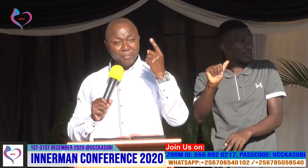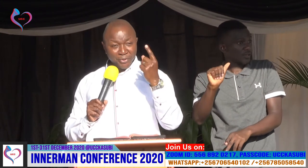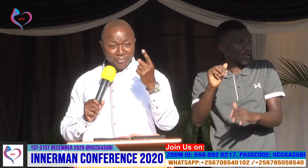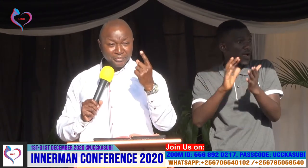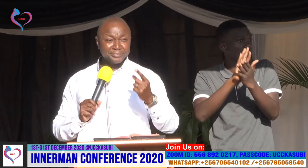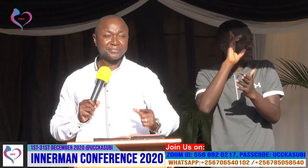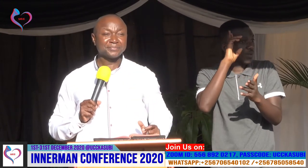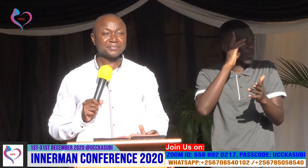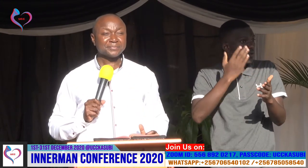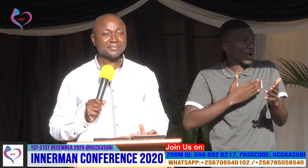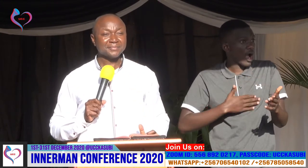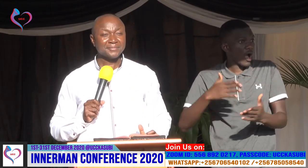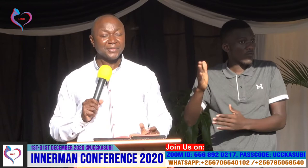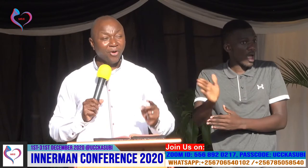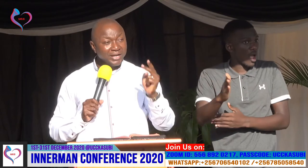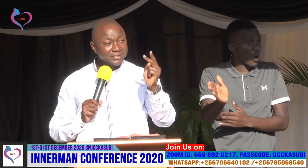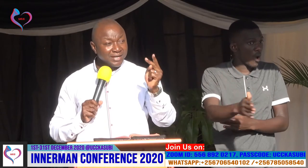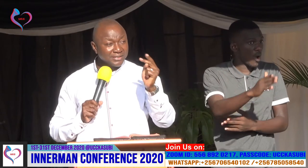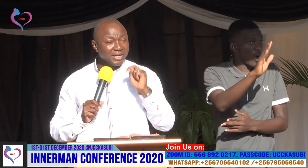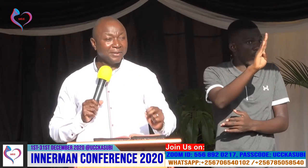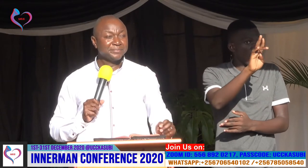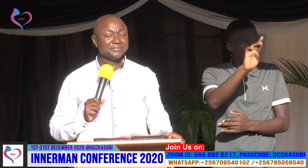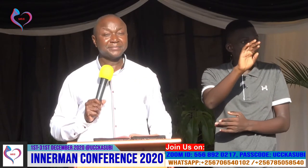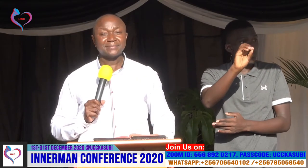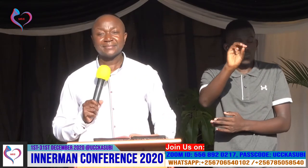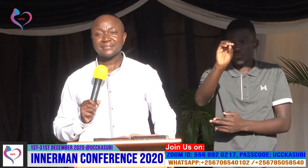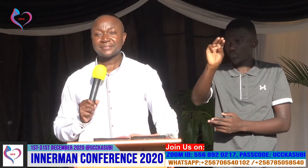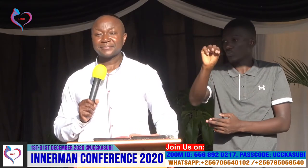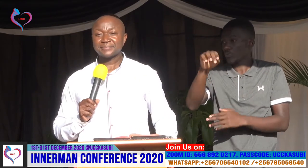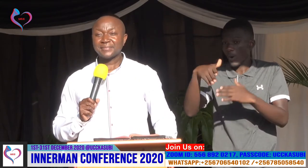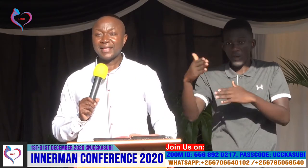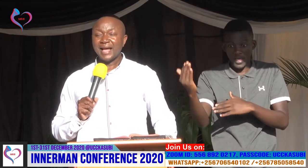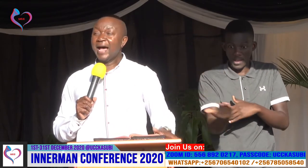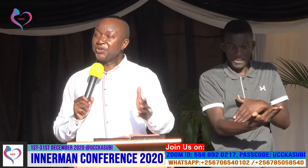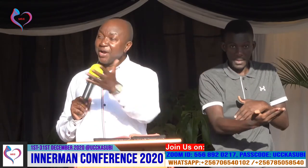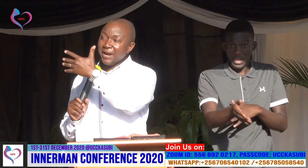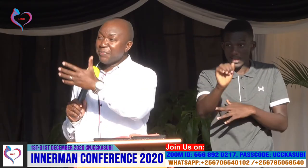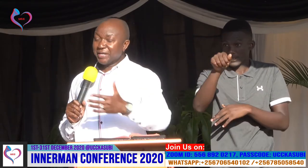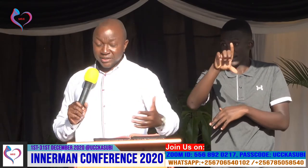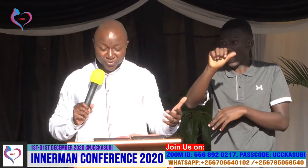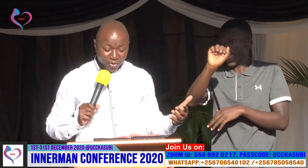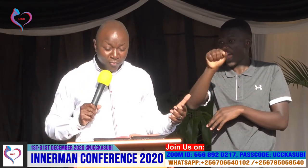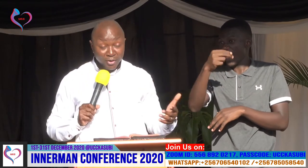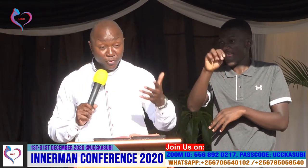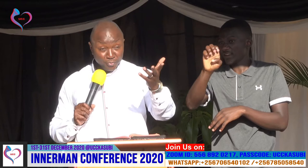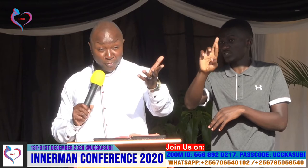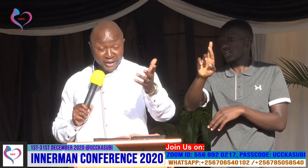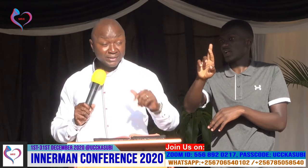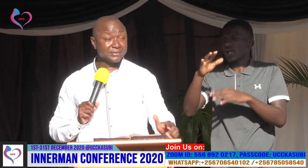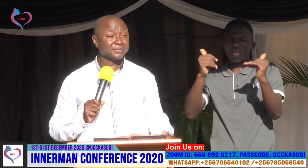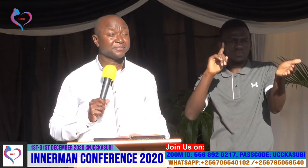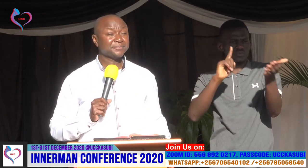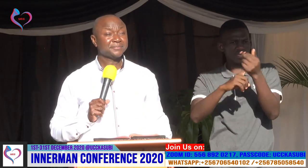you have a broom, nojukira nti oyina oreyo, or a slasher, oba olusolu sawa, and you can pick it from